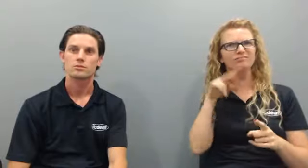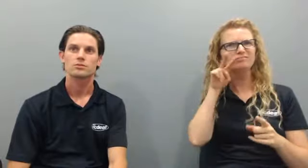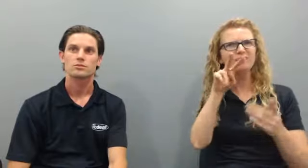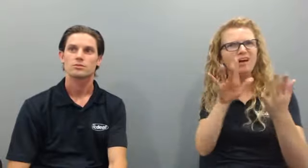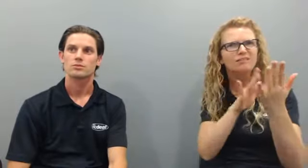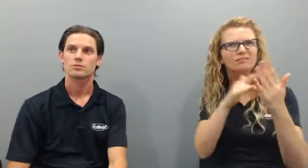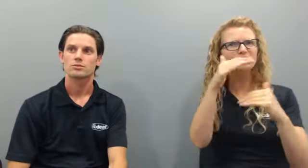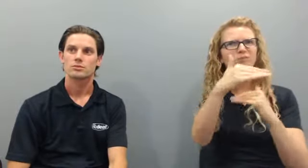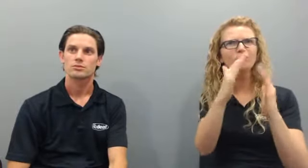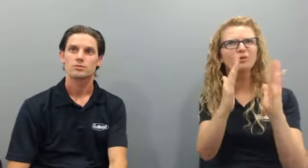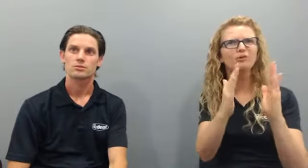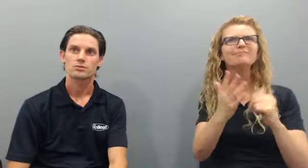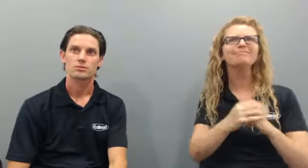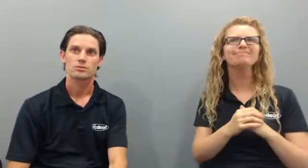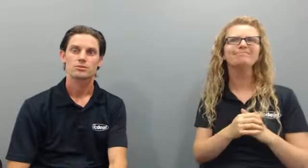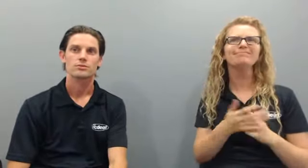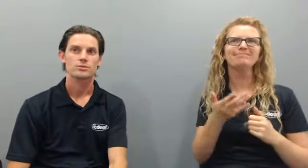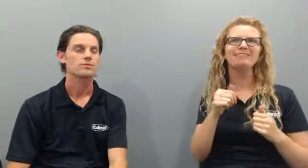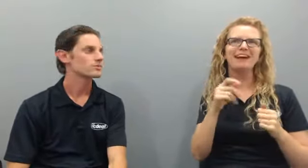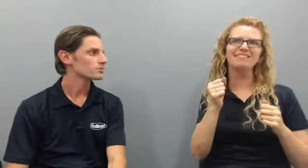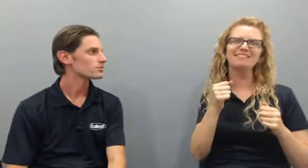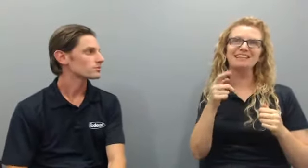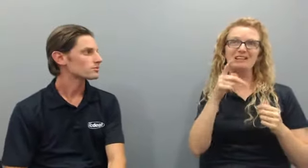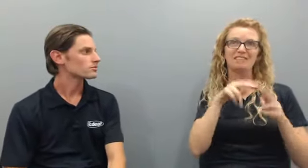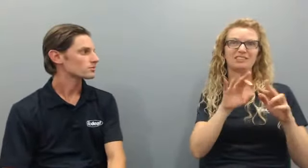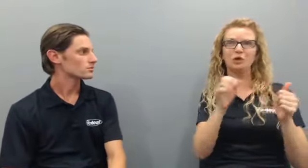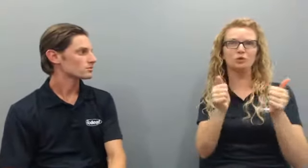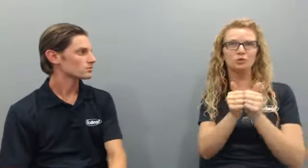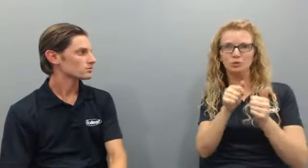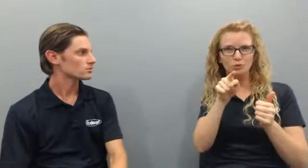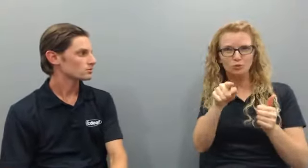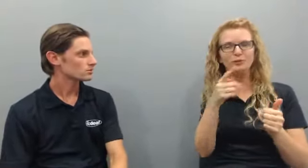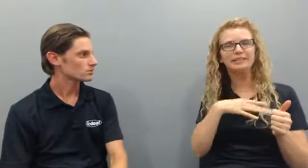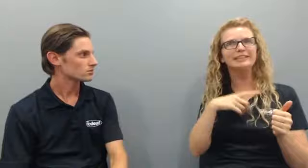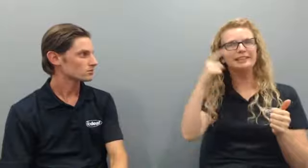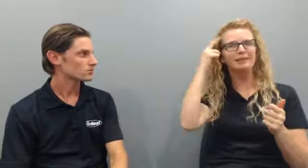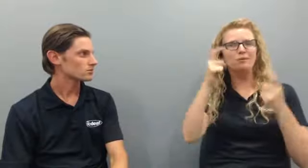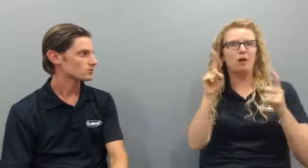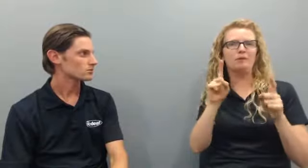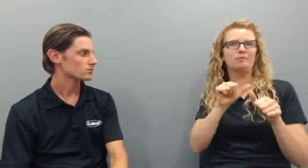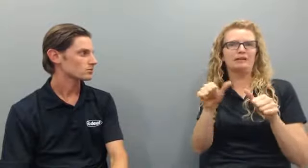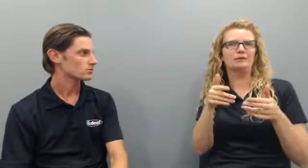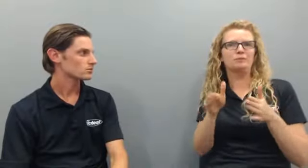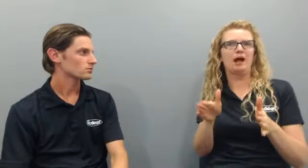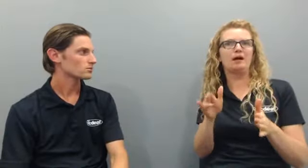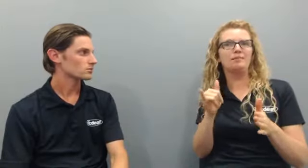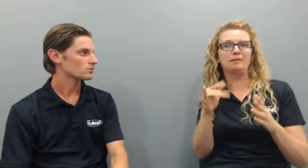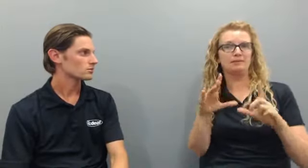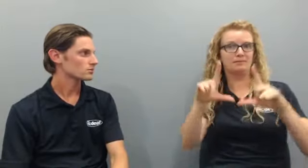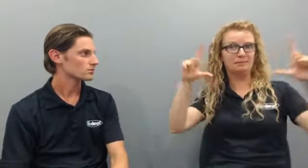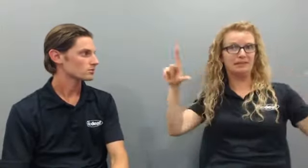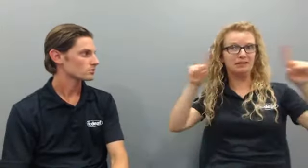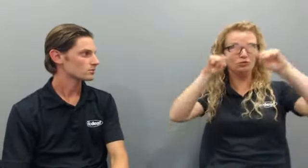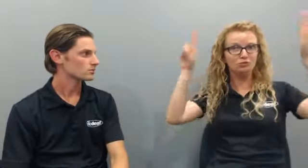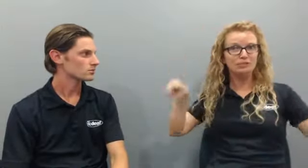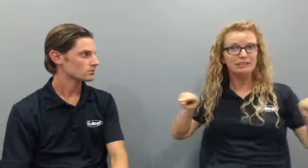be too hard because the iPad is too small. That's right. If it's not an option that suits you, you may need to think about the best way that